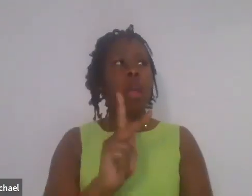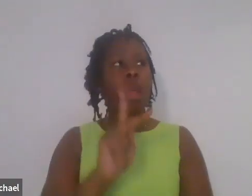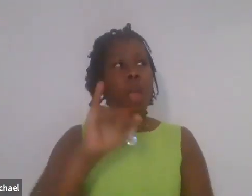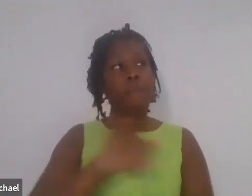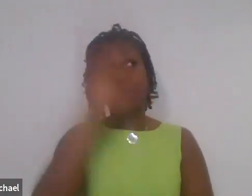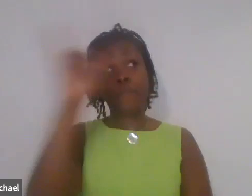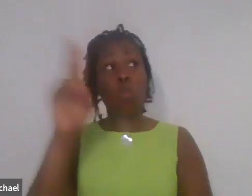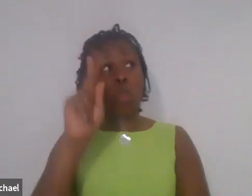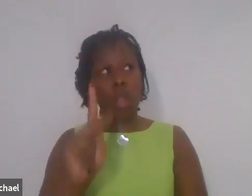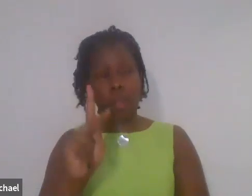I went to UK.